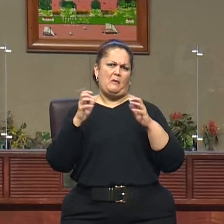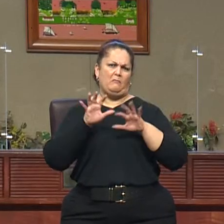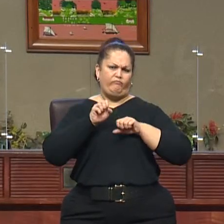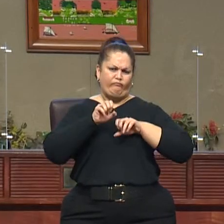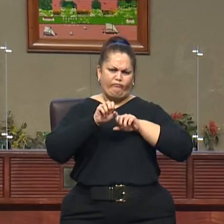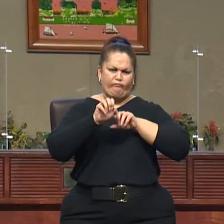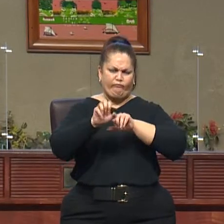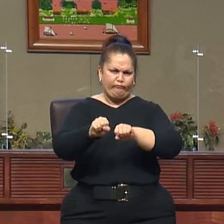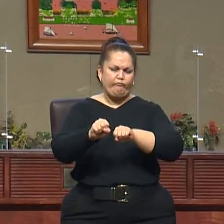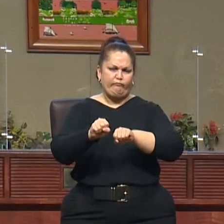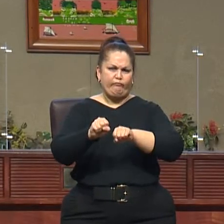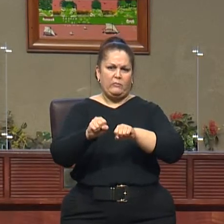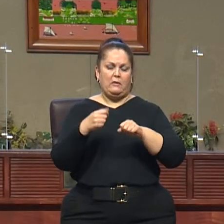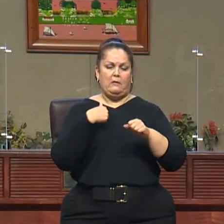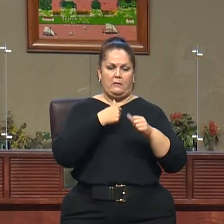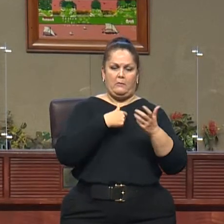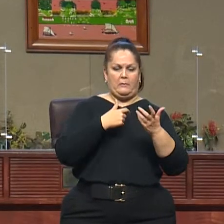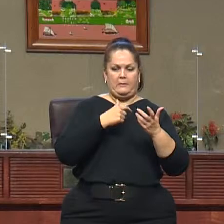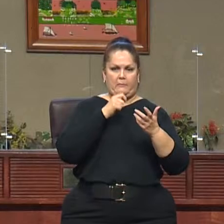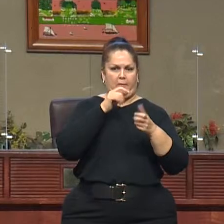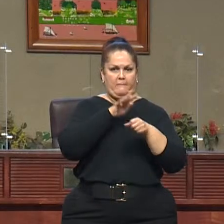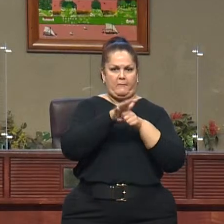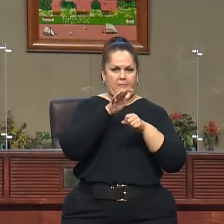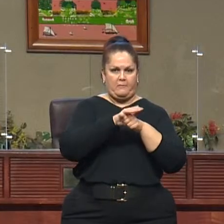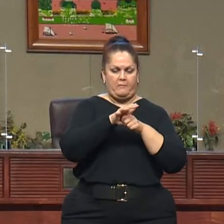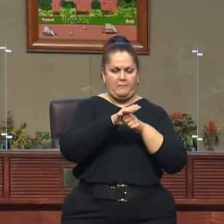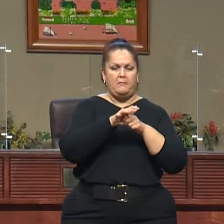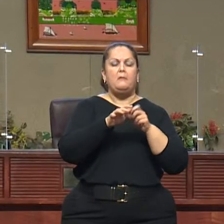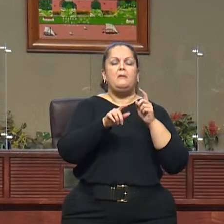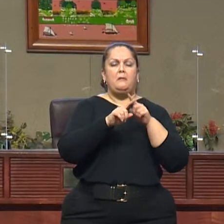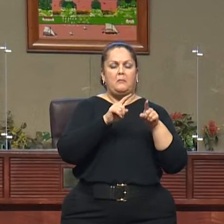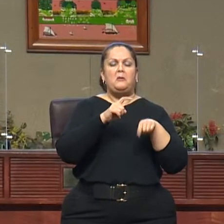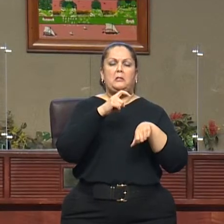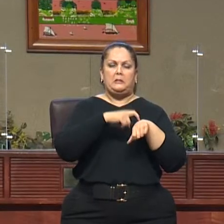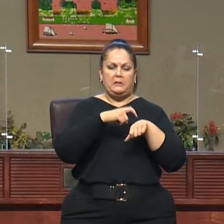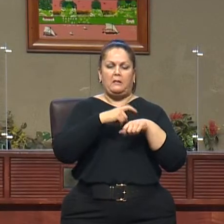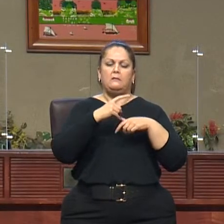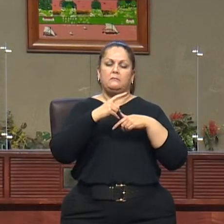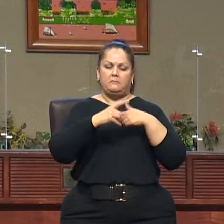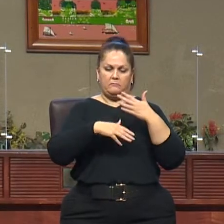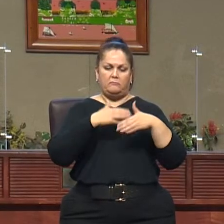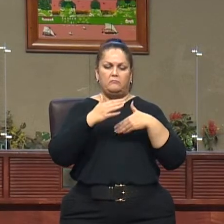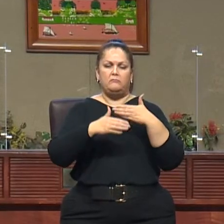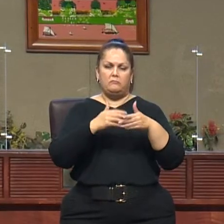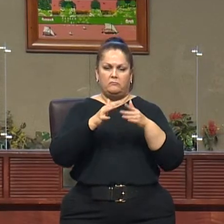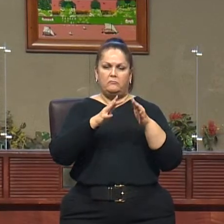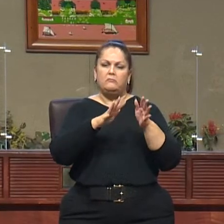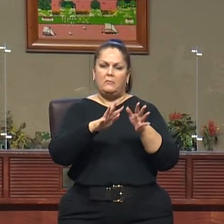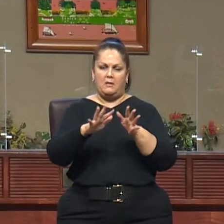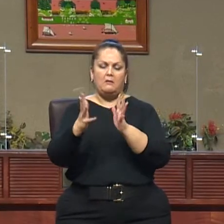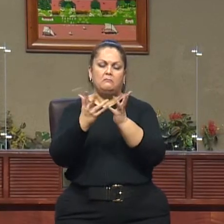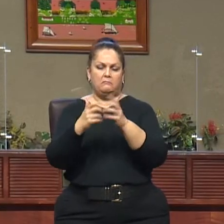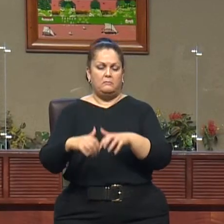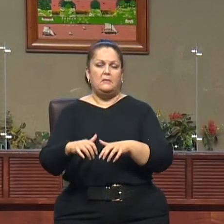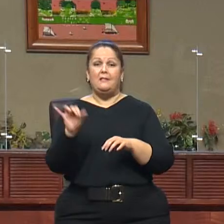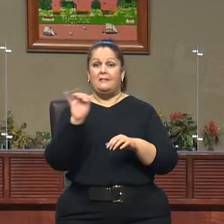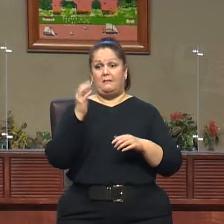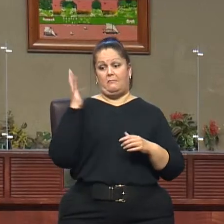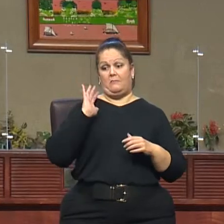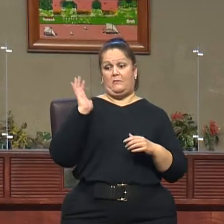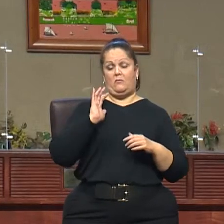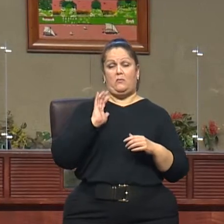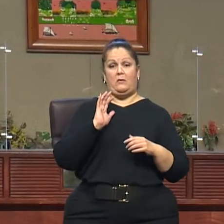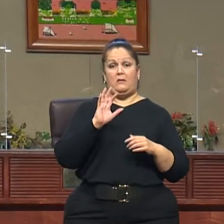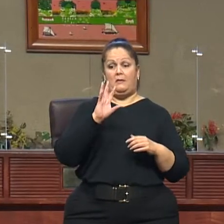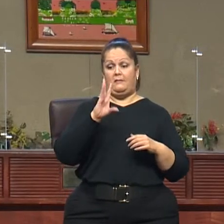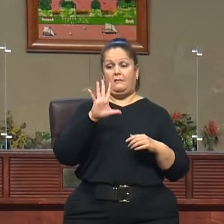ability to fulfill that demand. But we expect that similar to what happened when it was open to 65